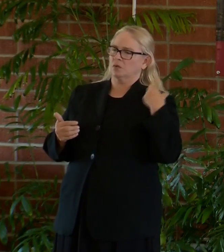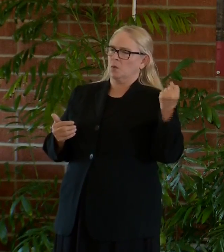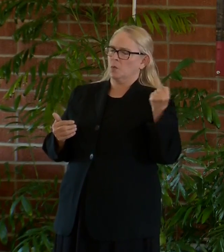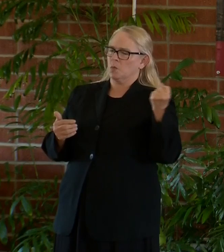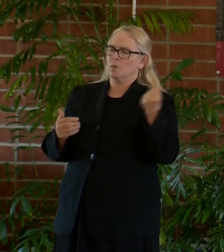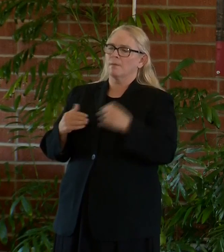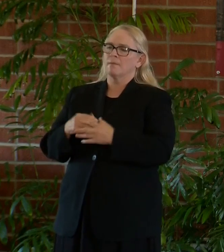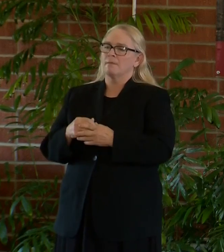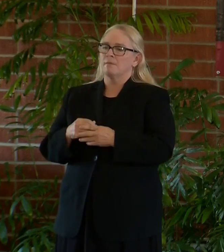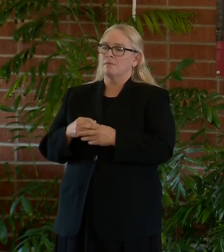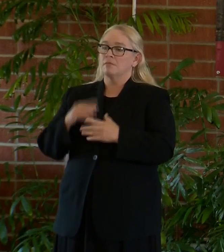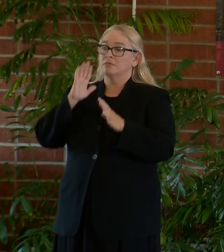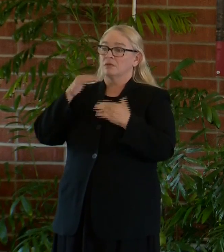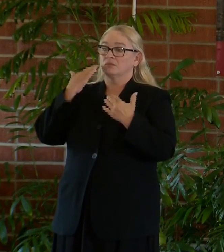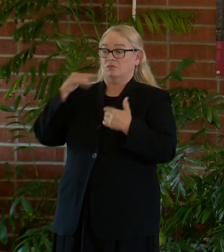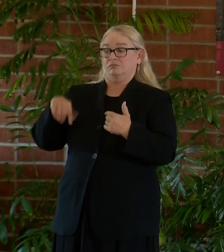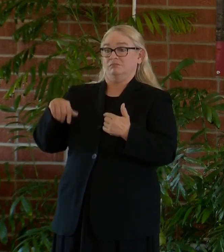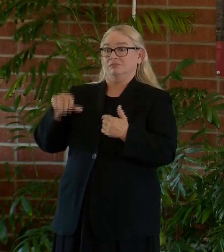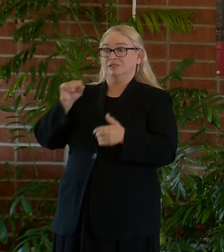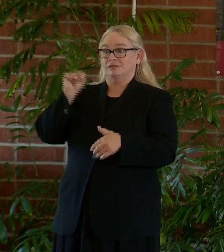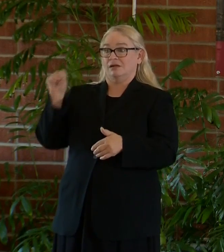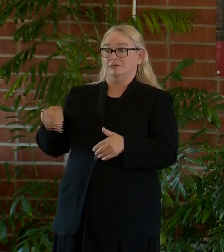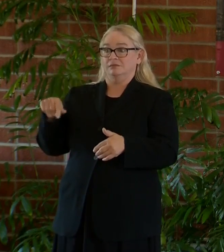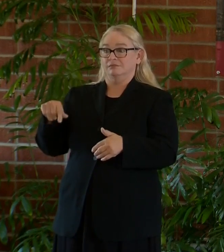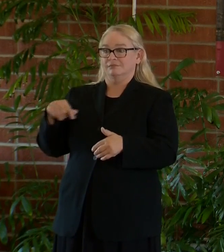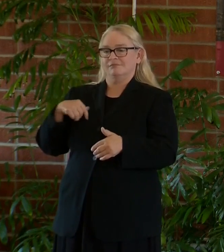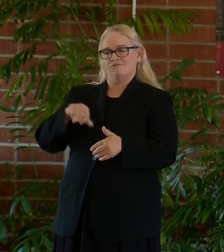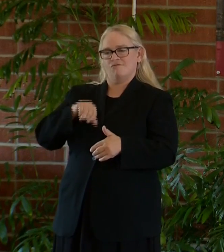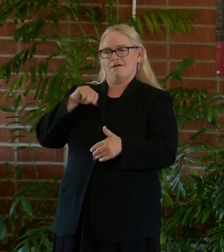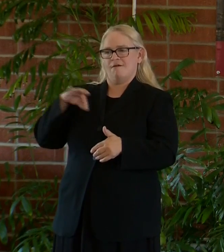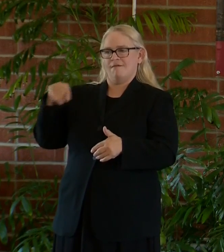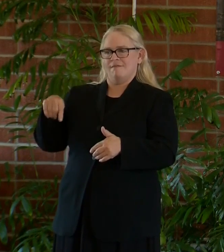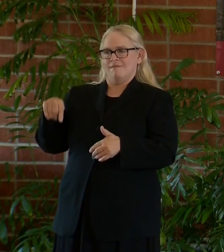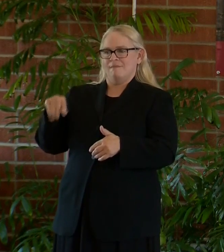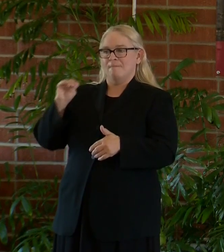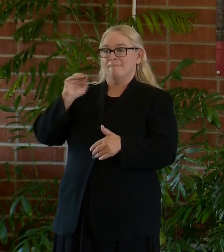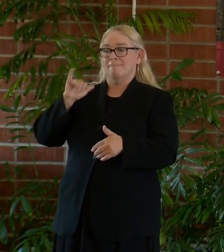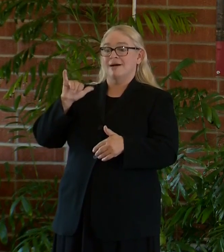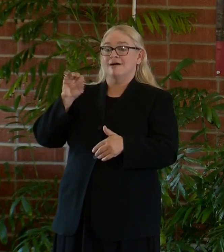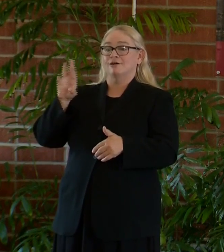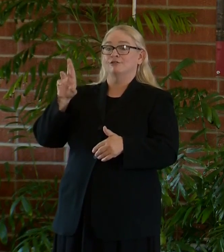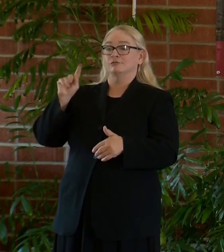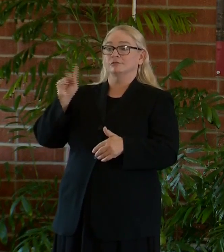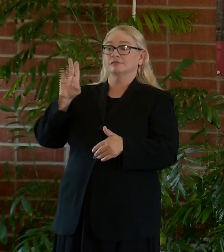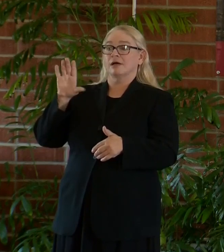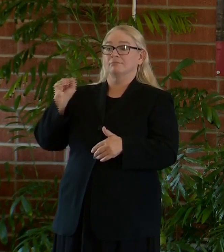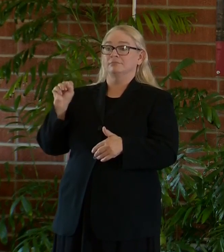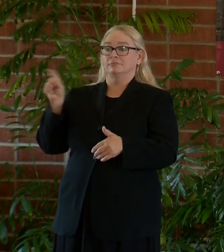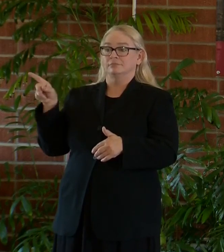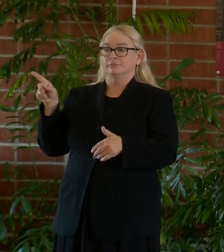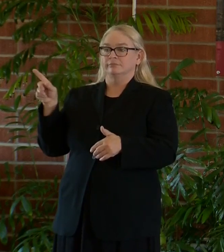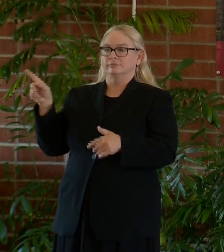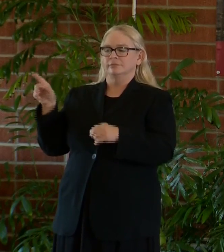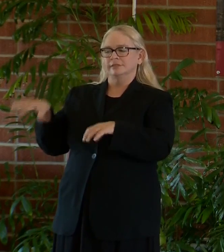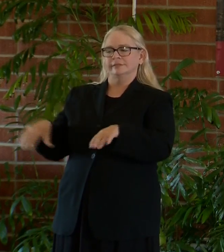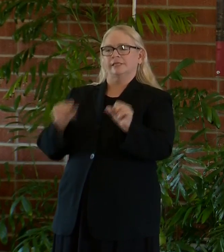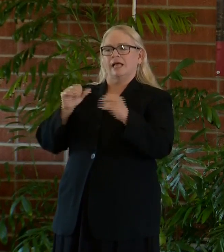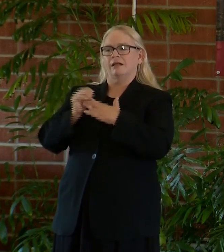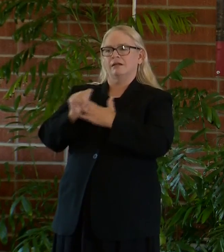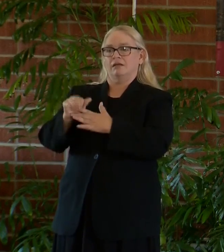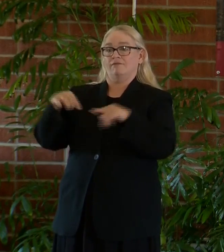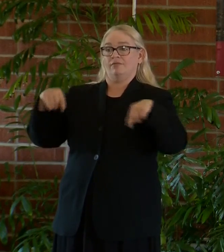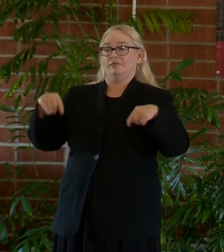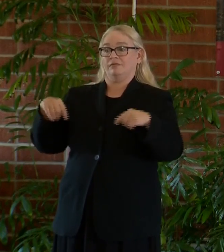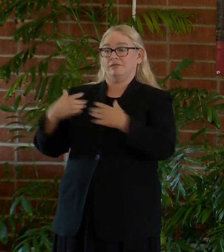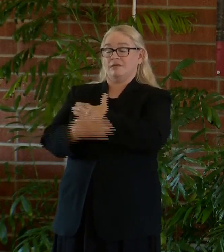Stockton, and how proud I am of their mayor, Mayor Tubbs, who's really been leading the charge in this county. We're in a county that is